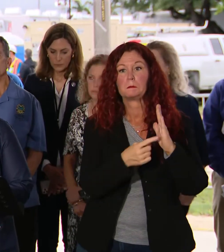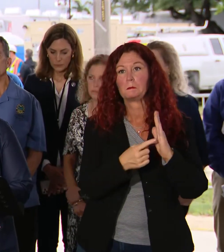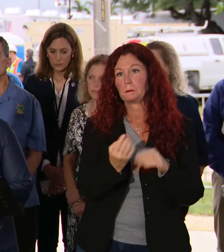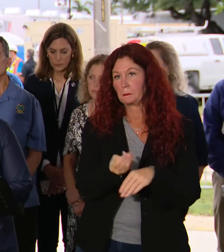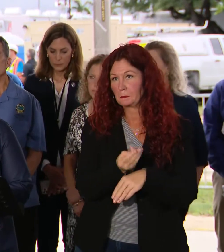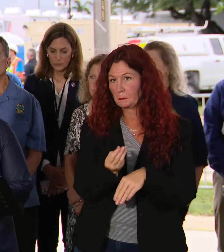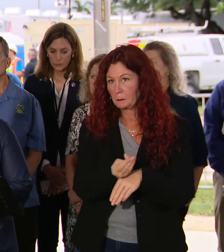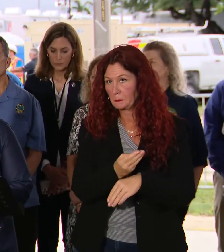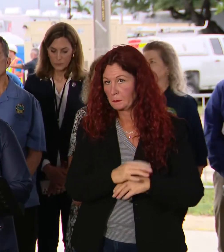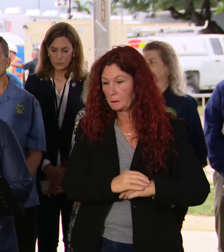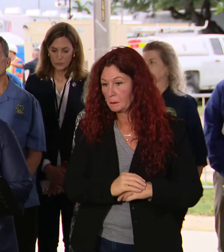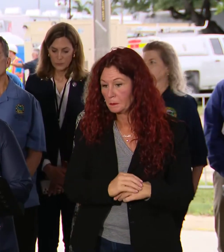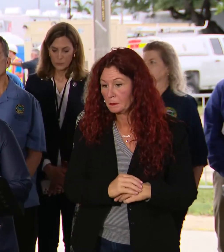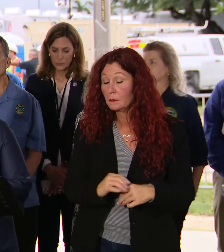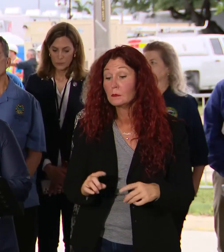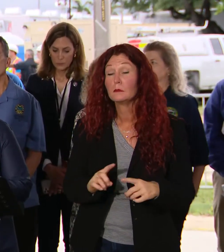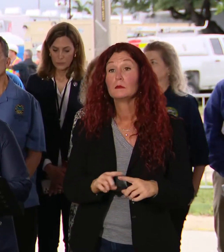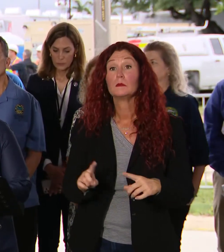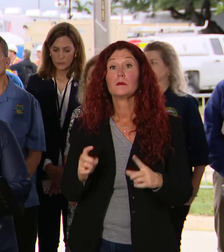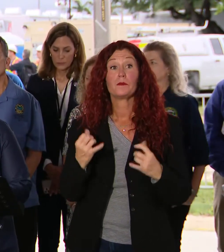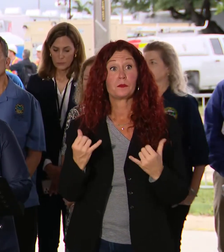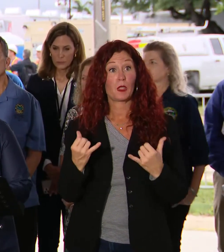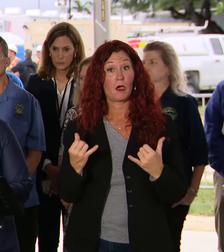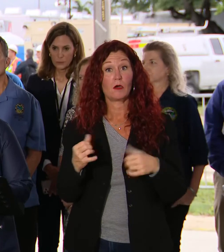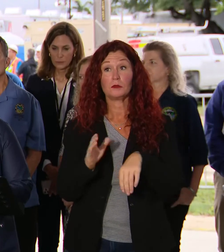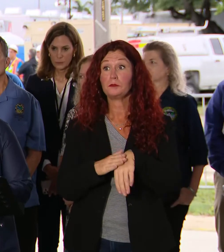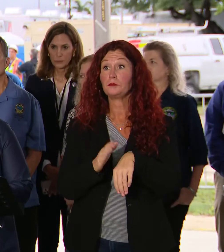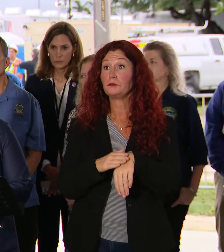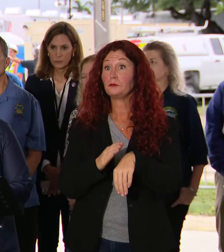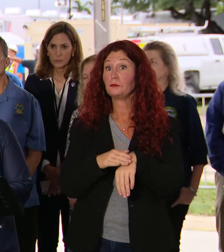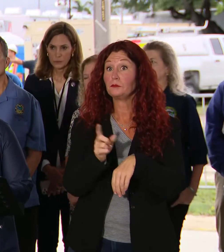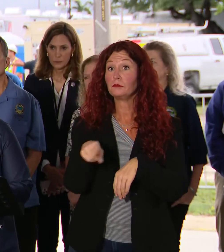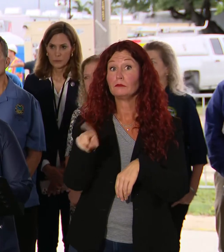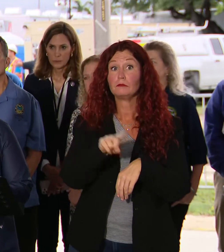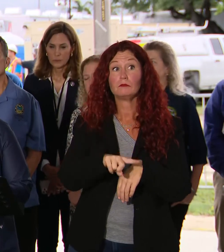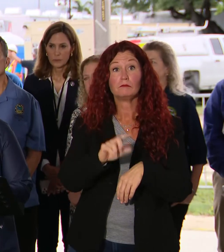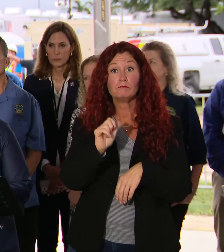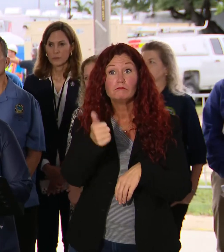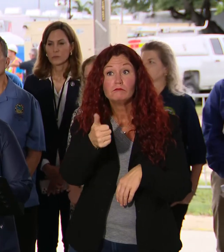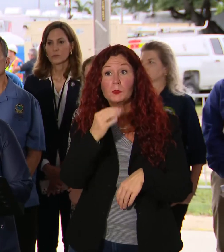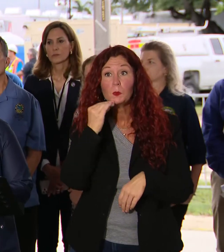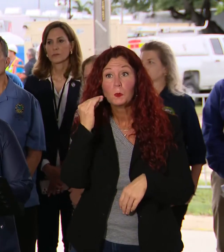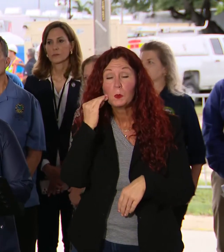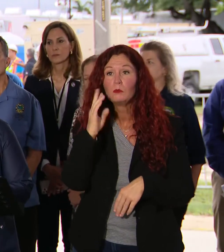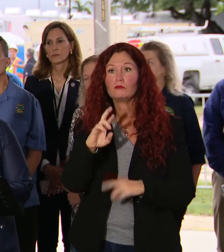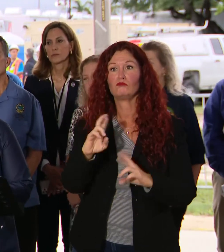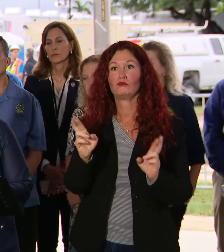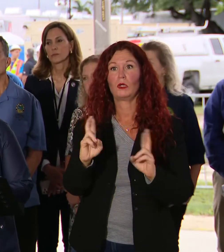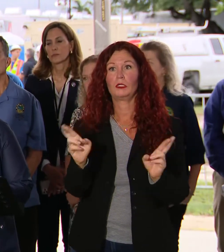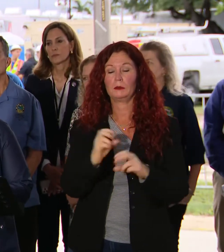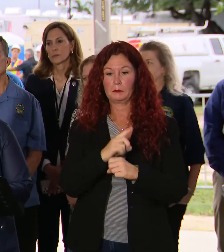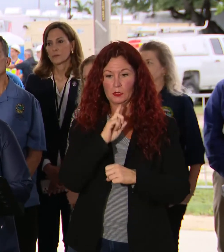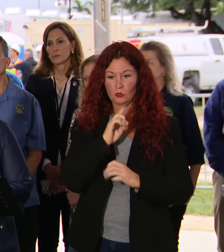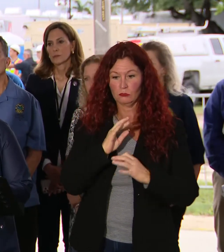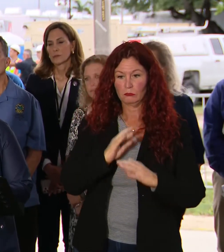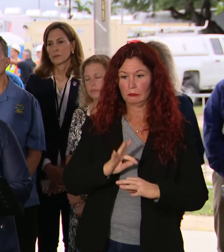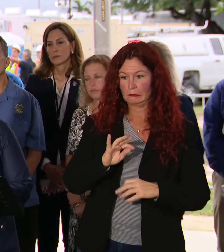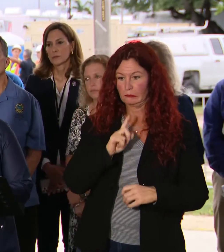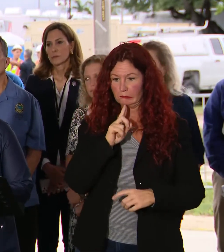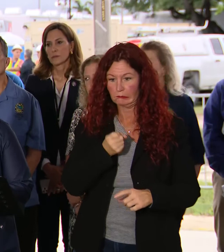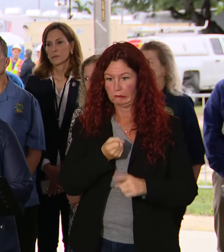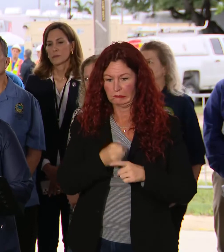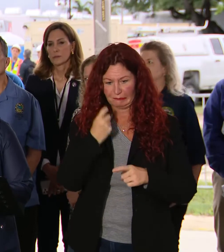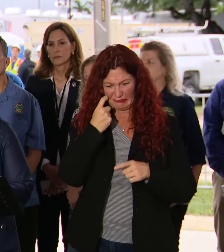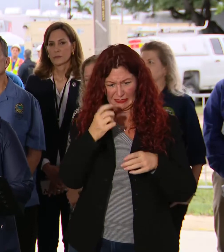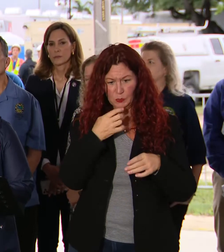for our community to make sure you have a plan in place and you take key precautions at home in the eventuality of a